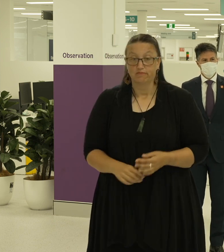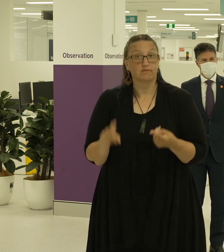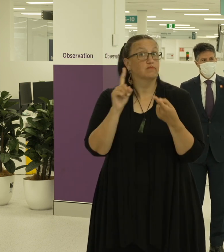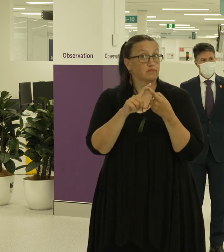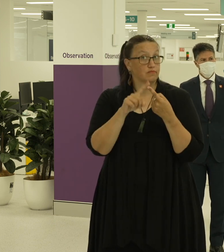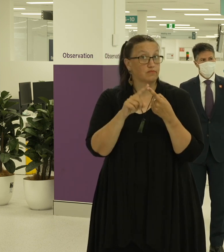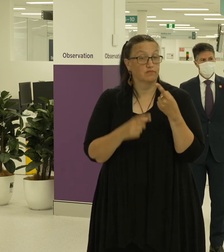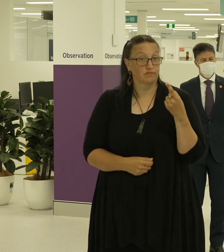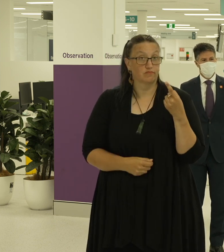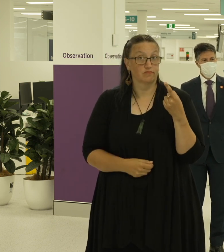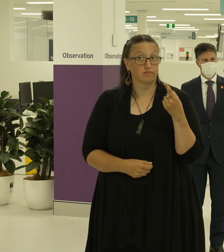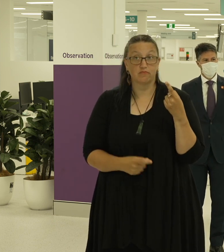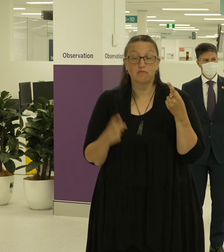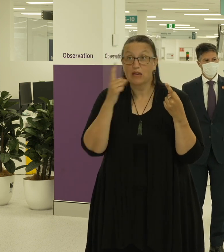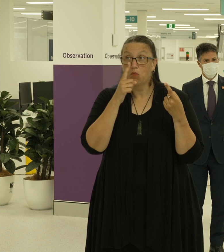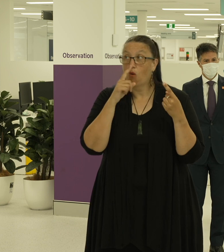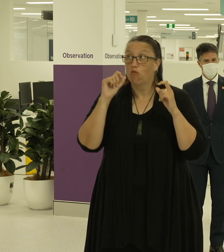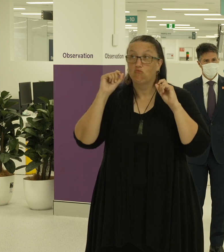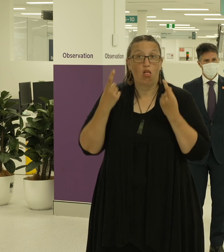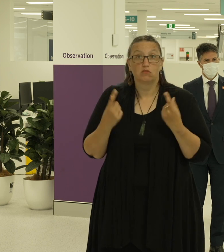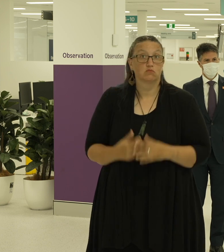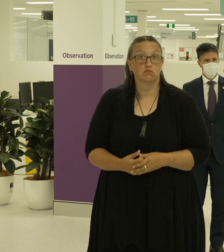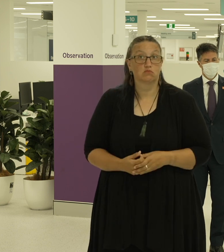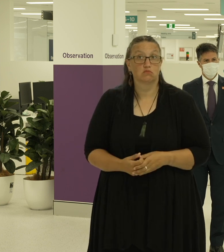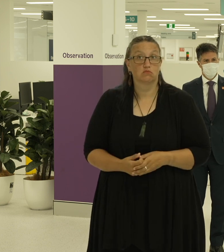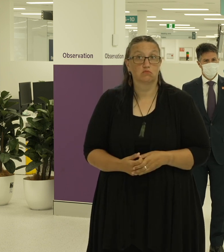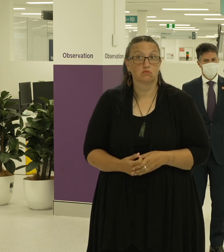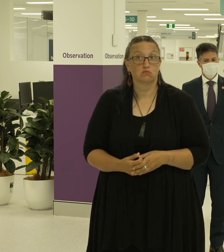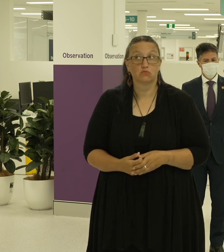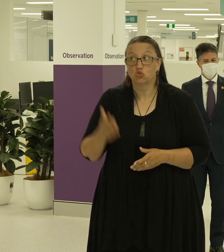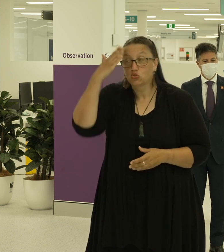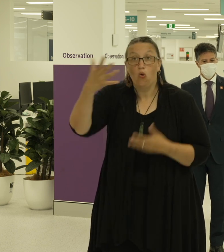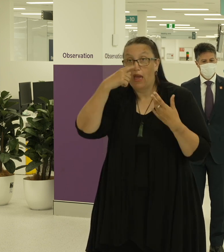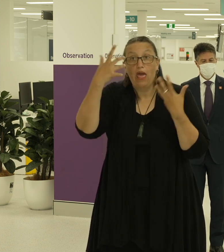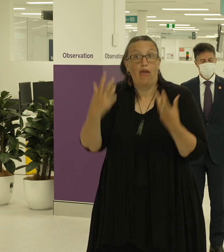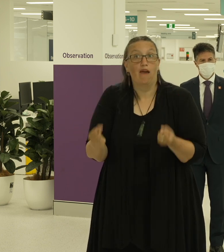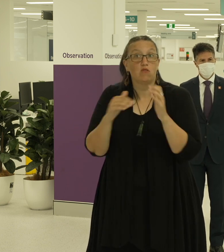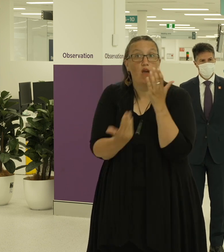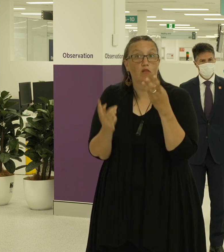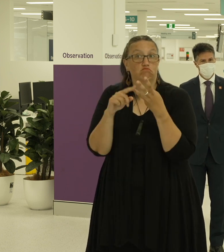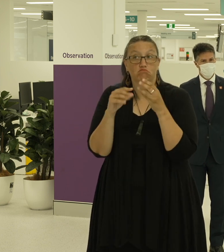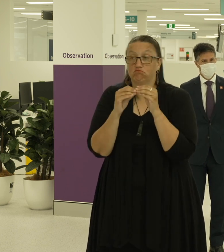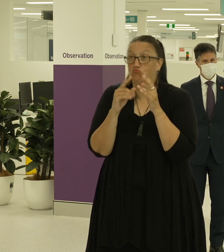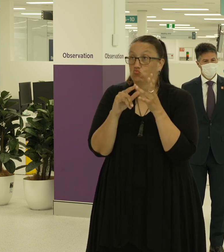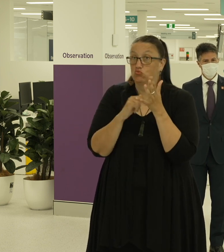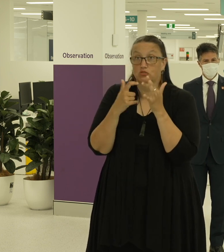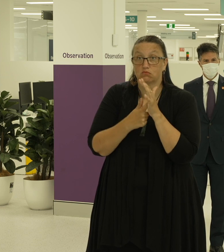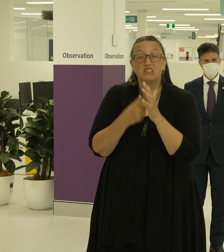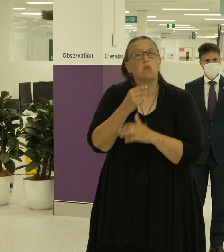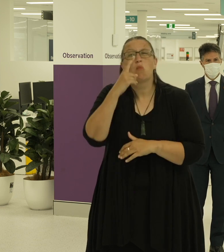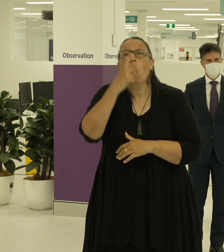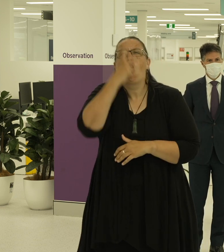that people are not actually aware that they can actually have the booster. People are still locked in